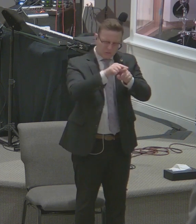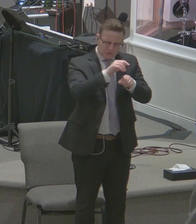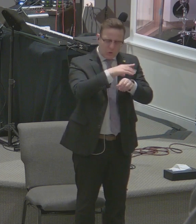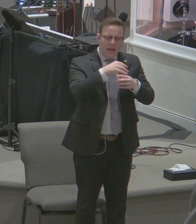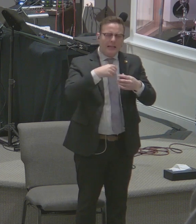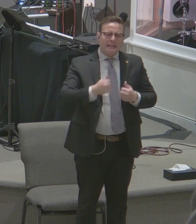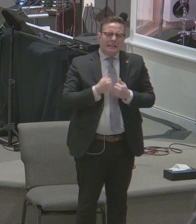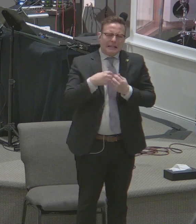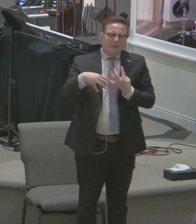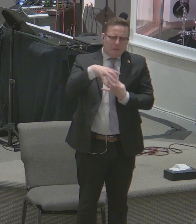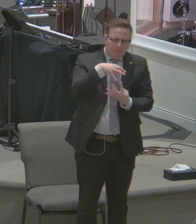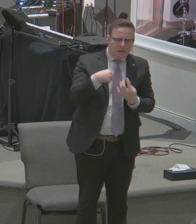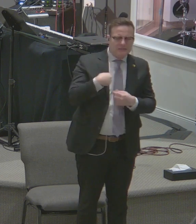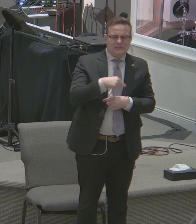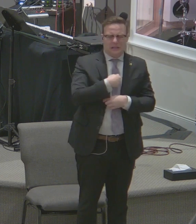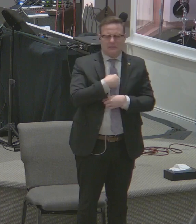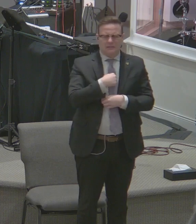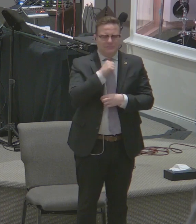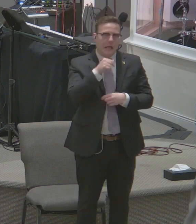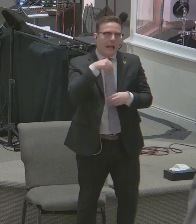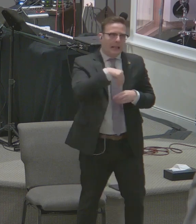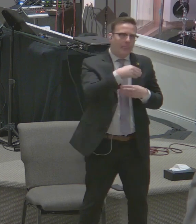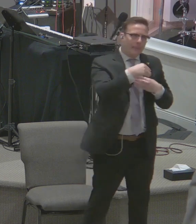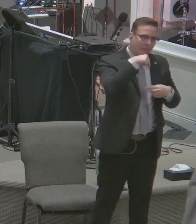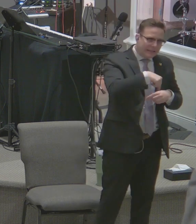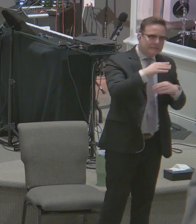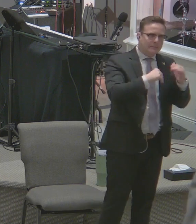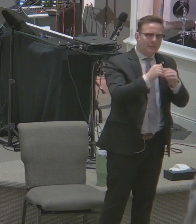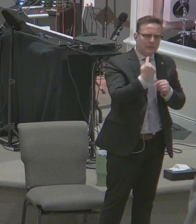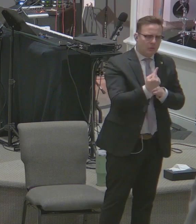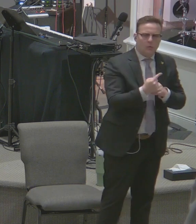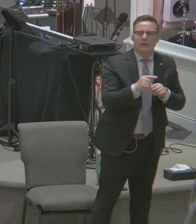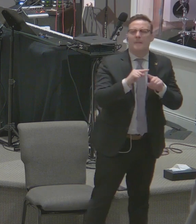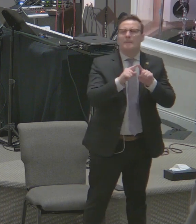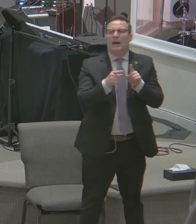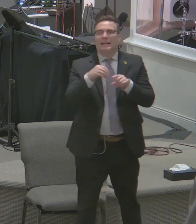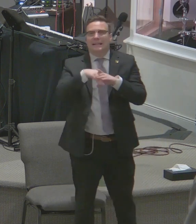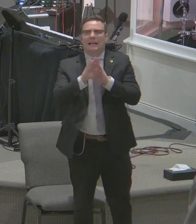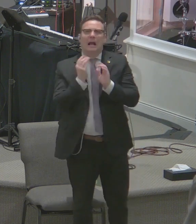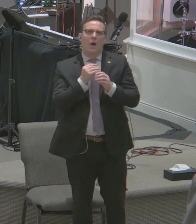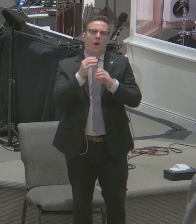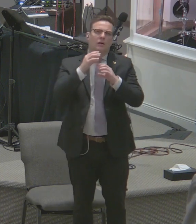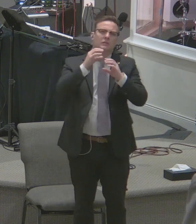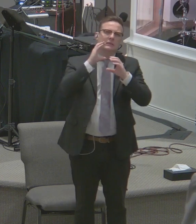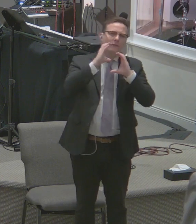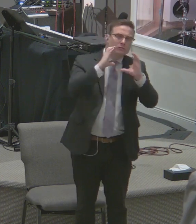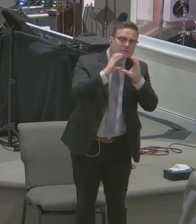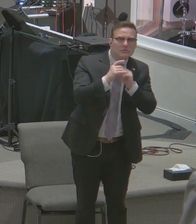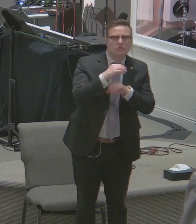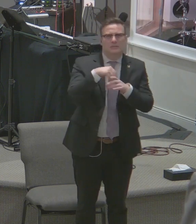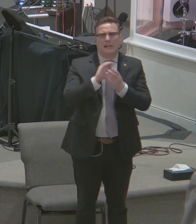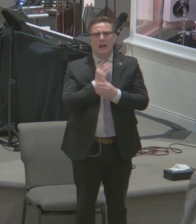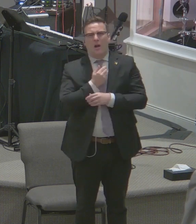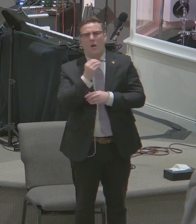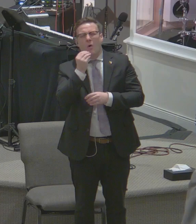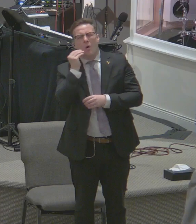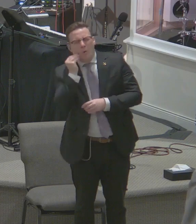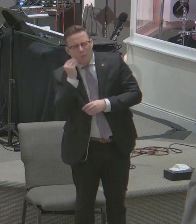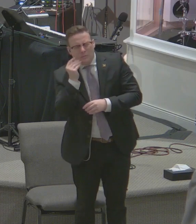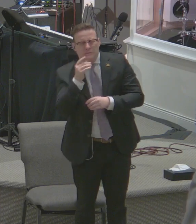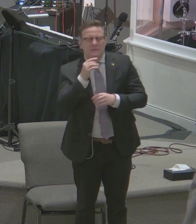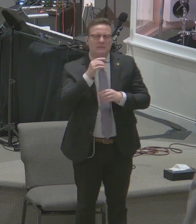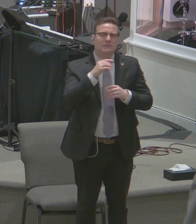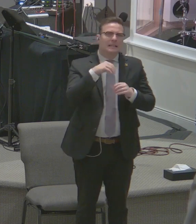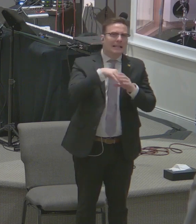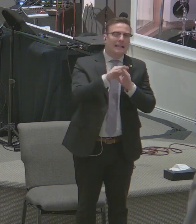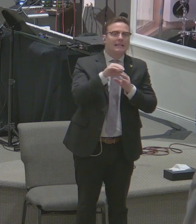live amongst us, not just in the church building, God, but in our conversation, in our homes, God, in our workplaces, God, in